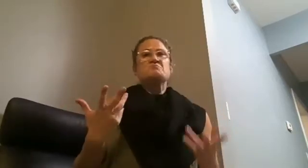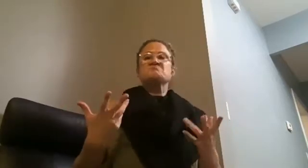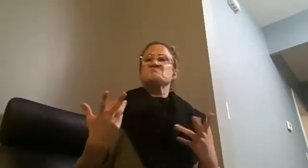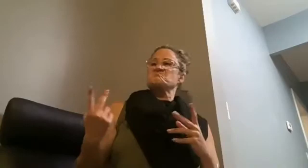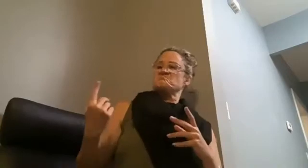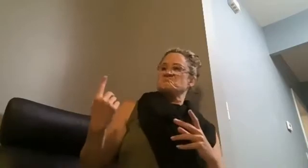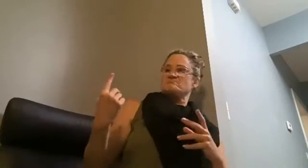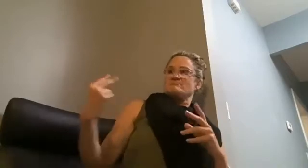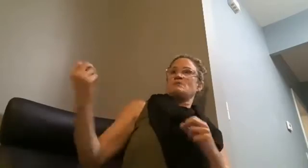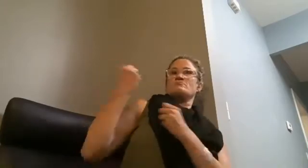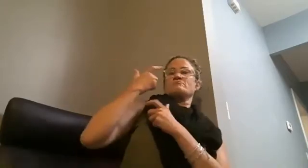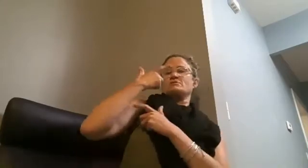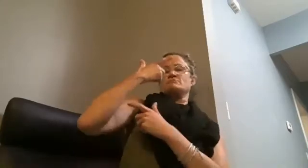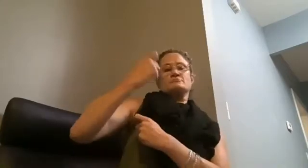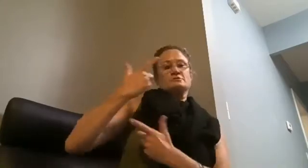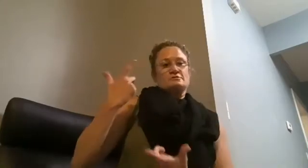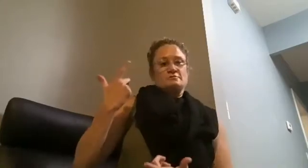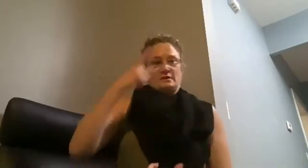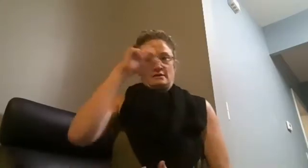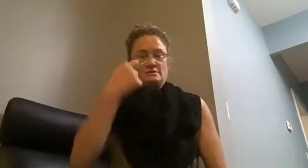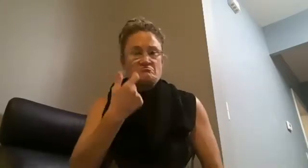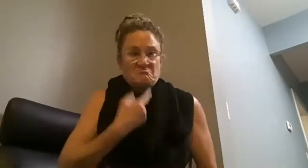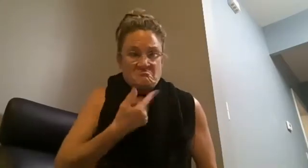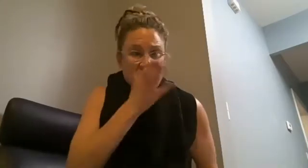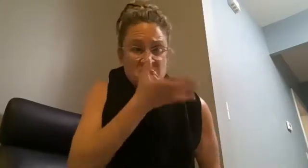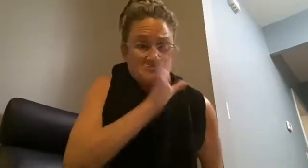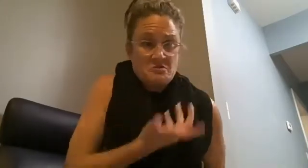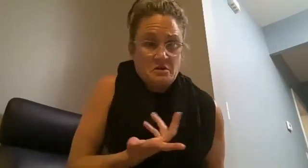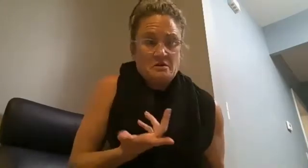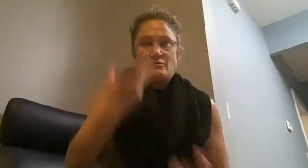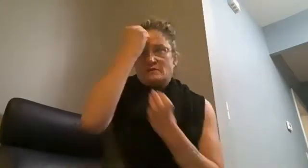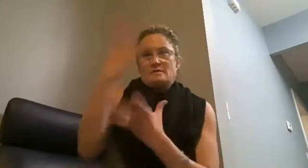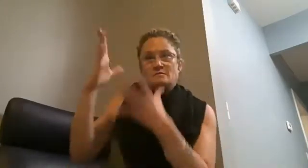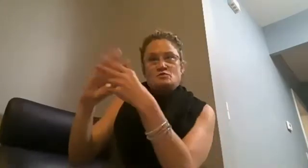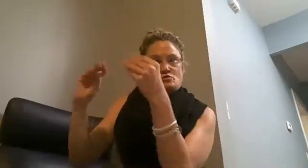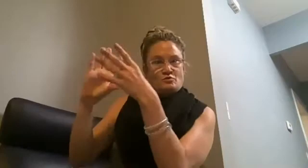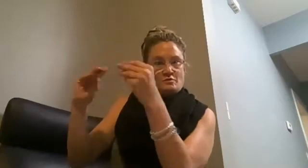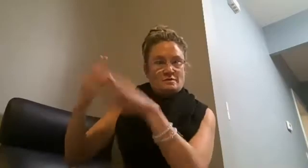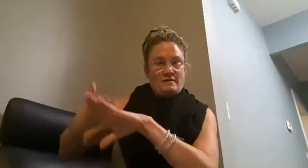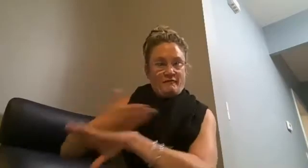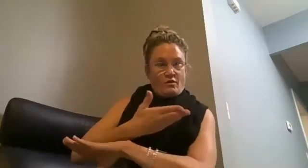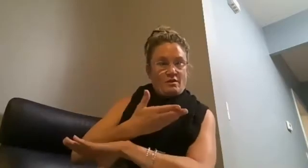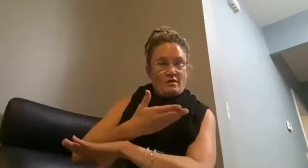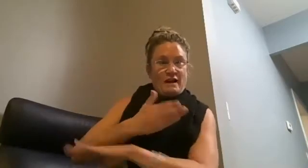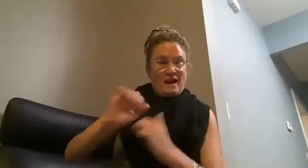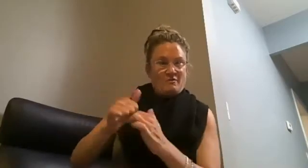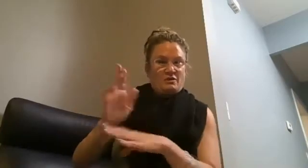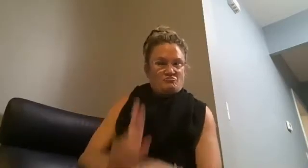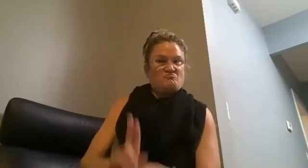fascinated also by the fact that I didn't do that, because I would sometimes tell them stories about how I totally used to. And so they were